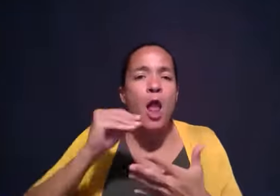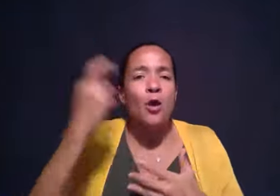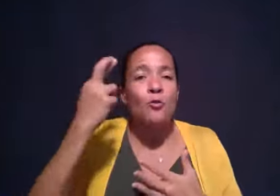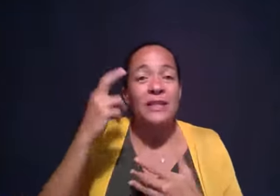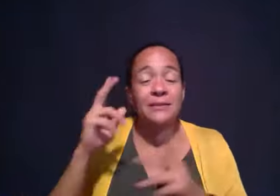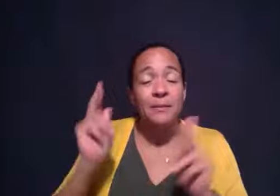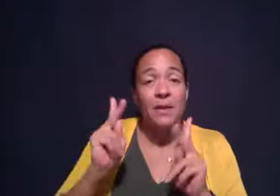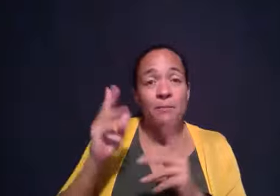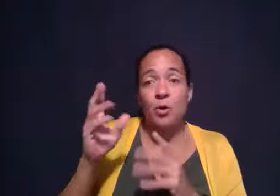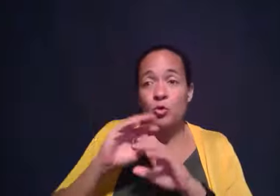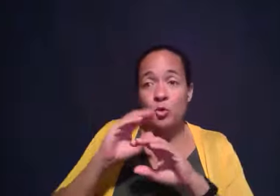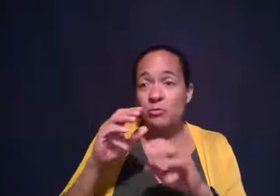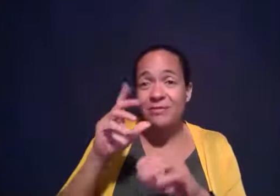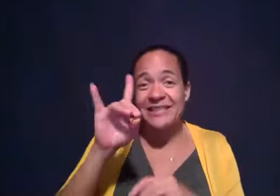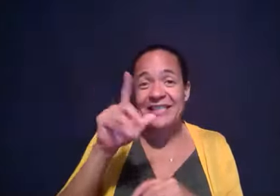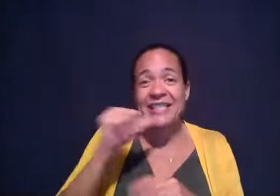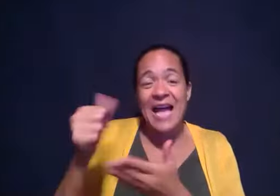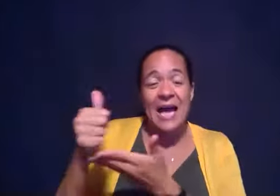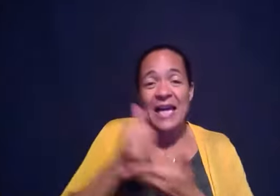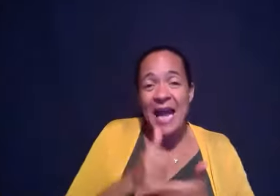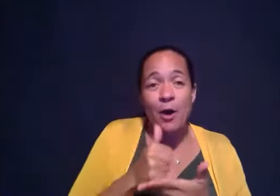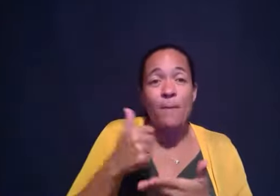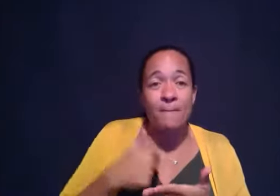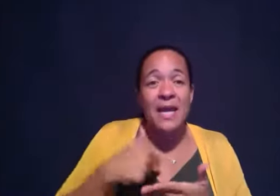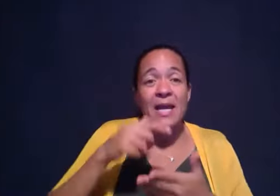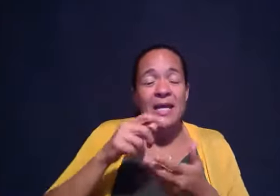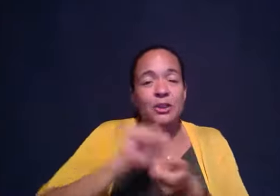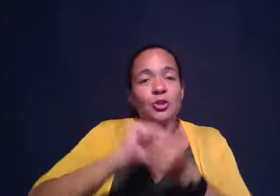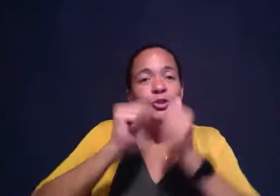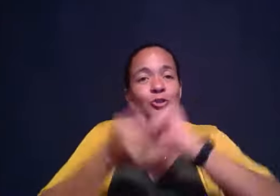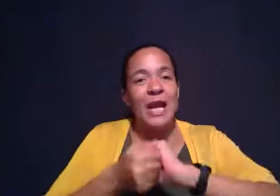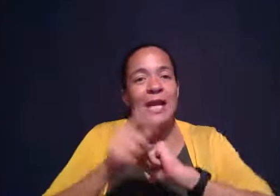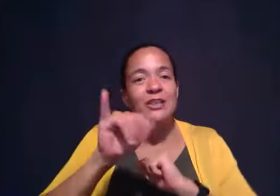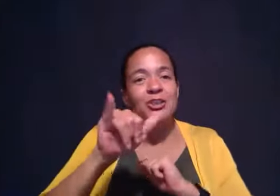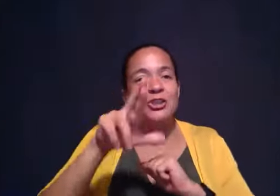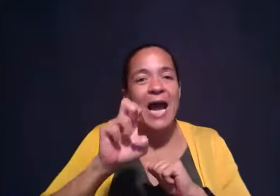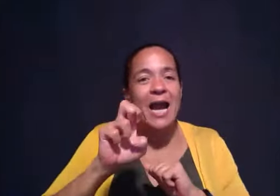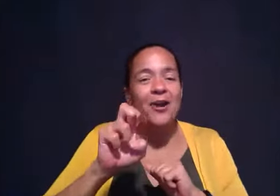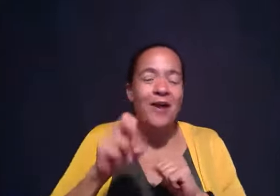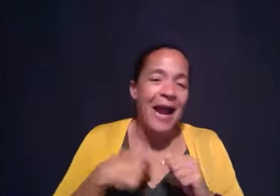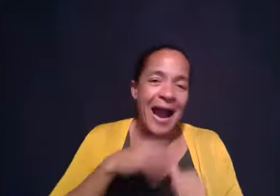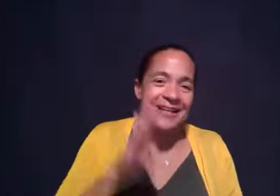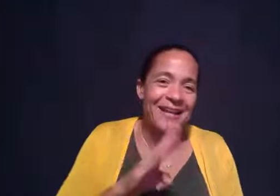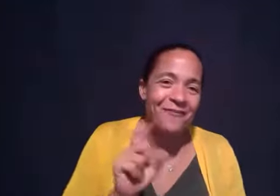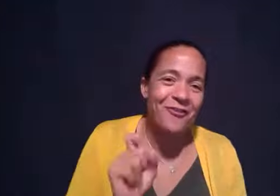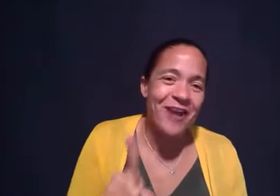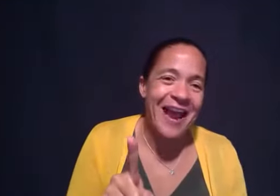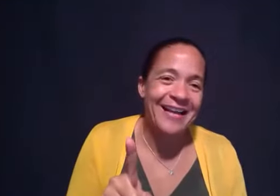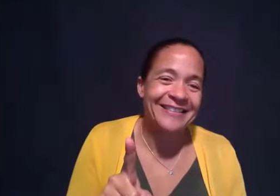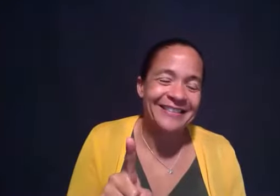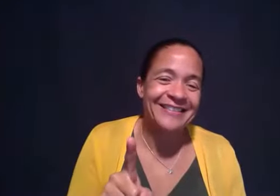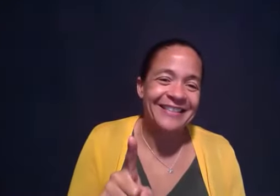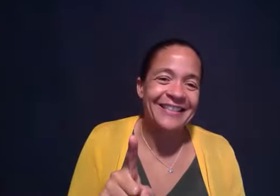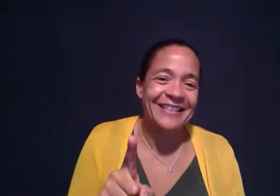tire was I never asked them. I was creating my own reality with my beliefs.